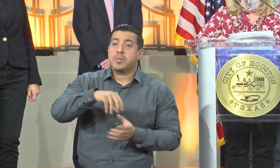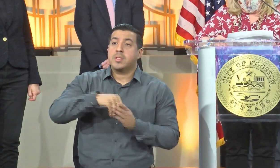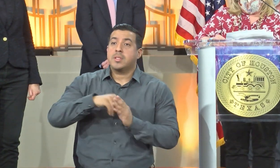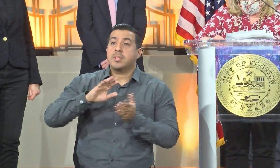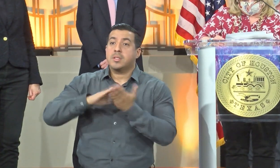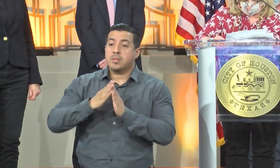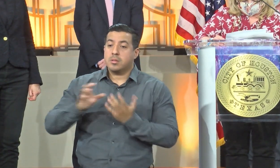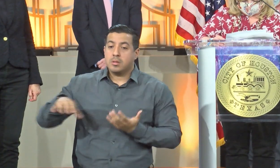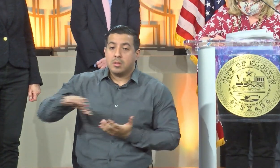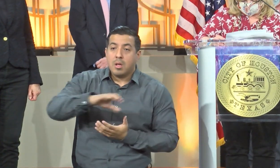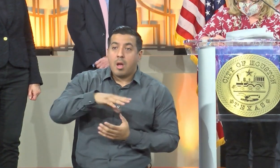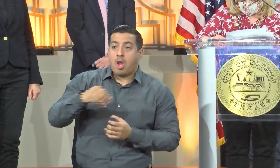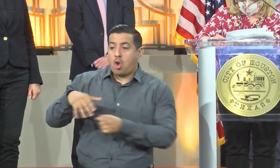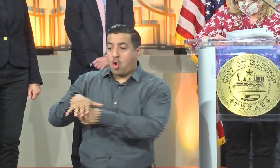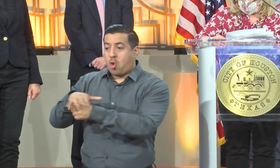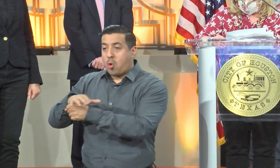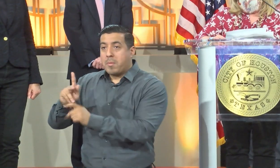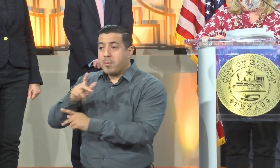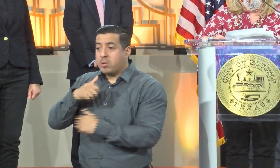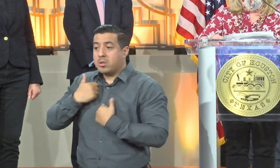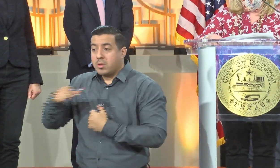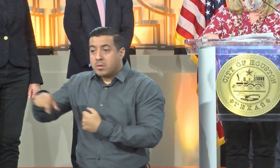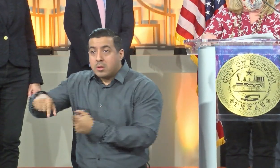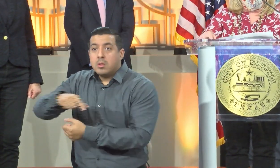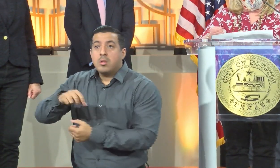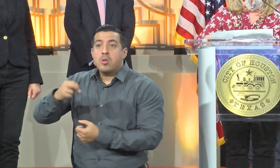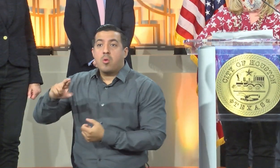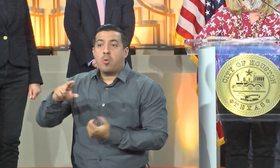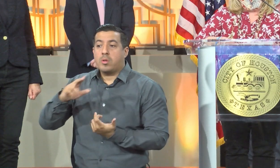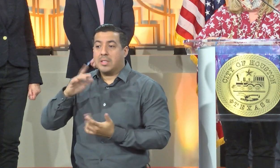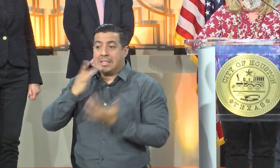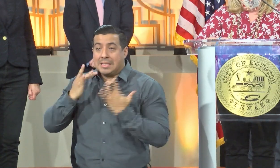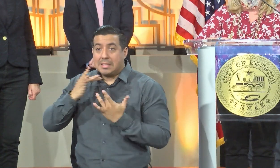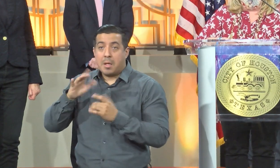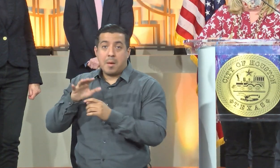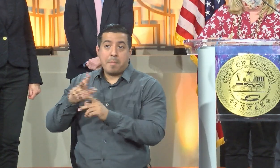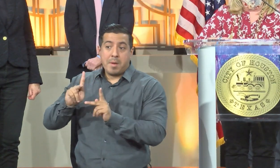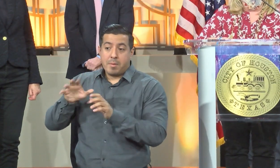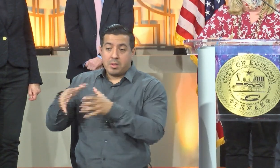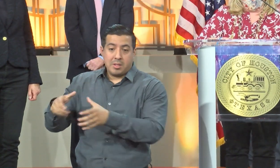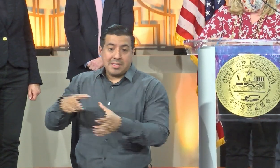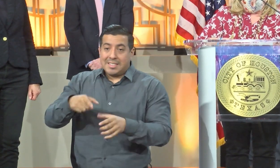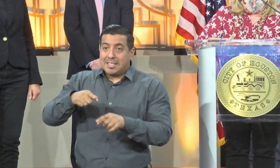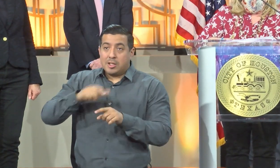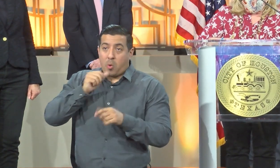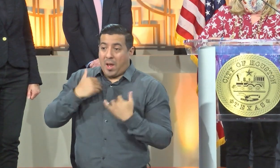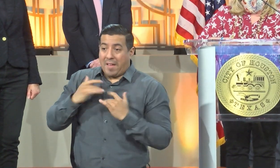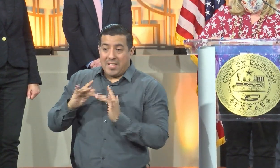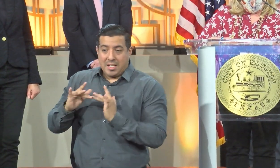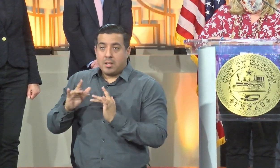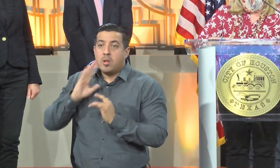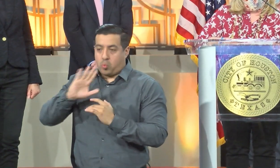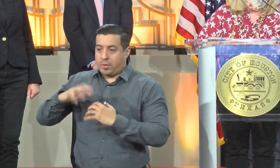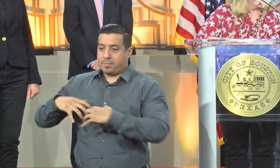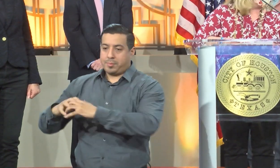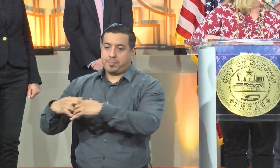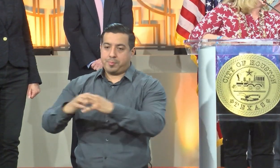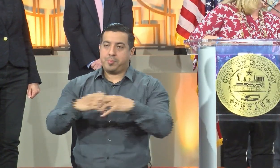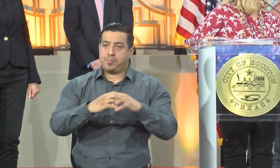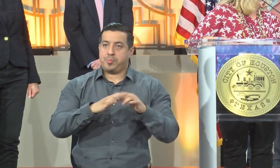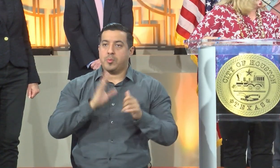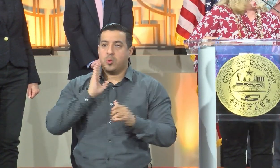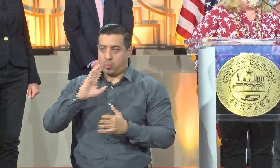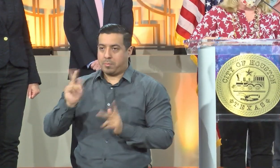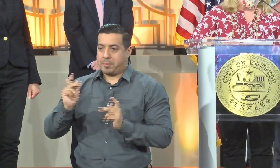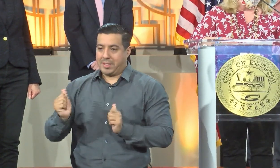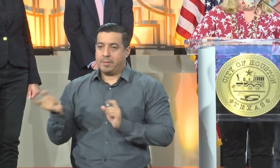of helping local residents, especially vulnerable and at-risk populations who might not be able to have internet otherwise. Mayor, we are